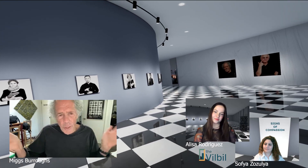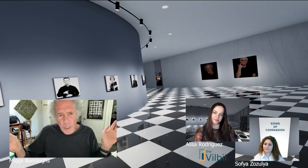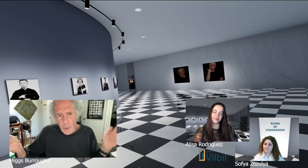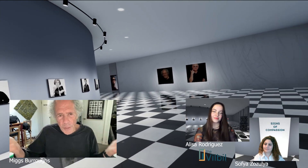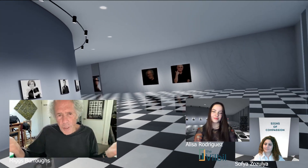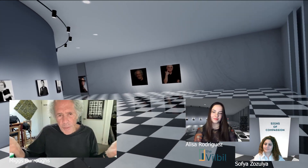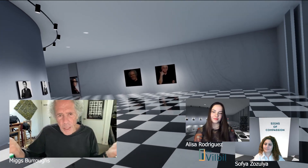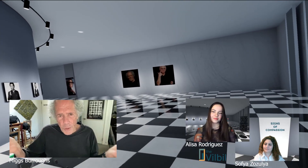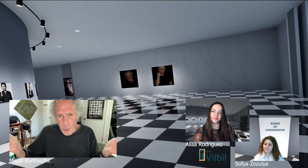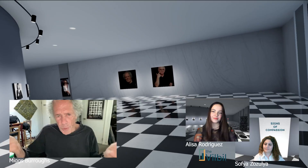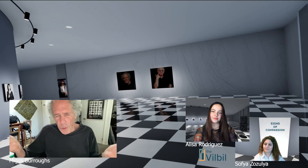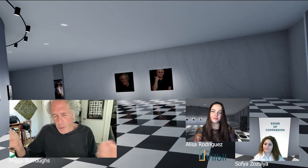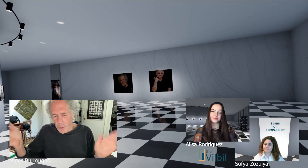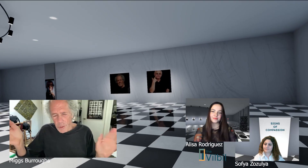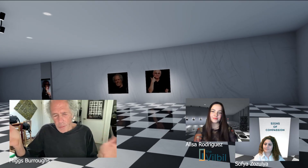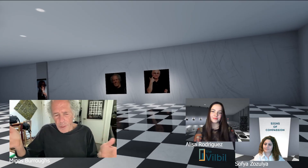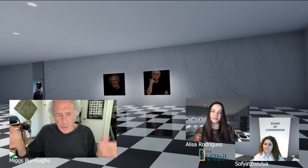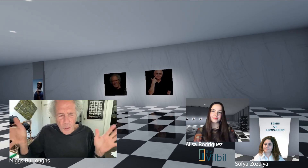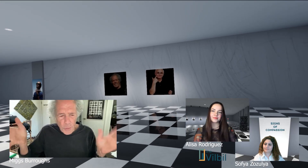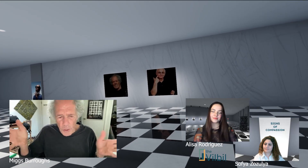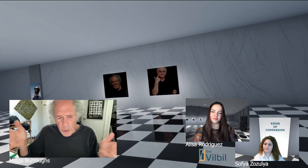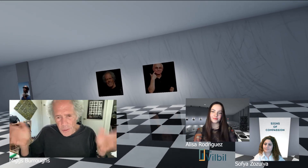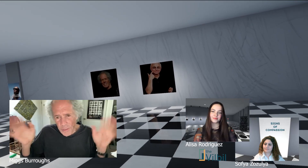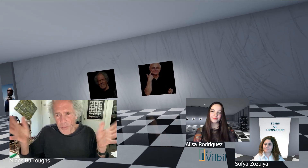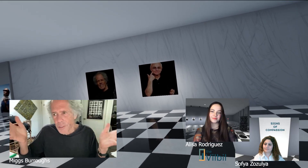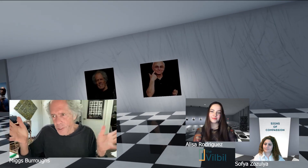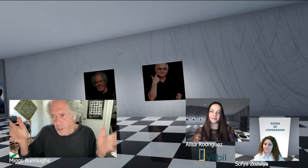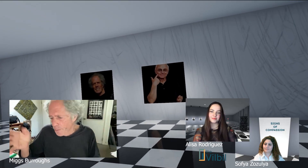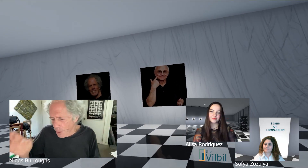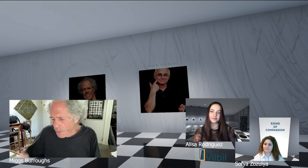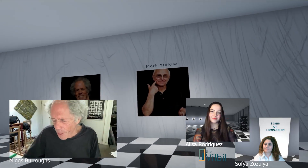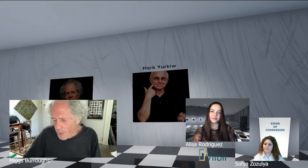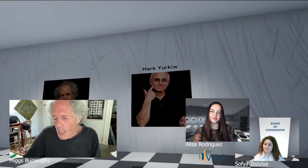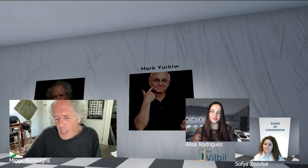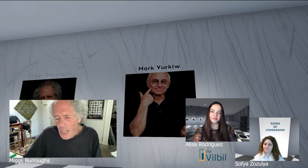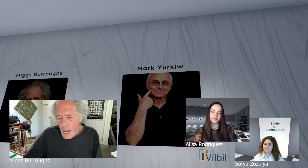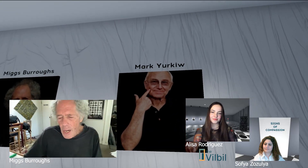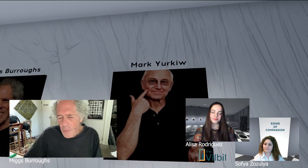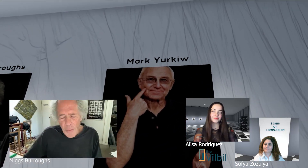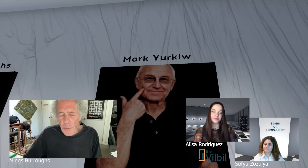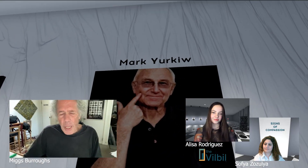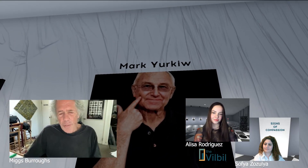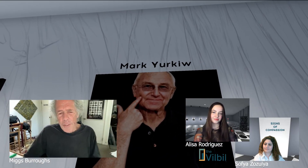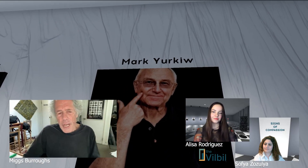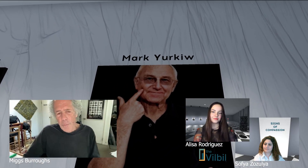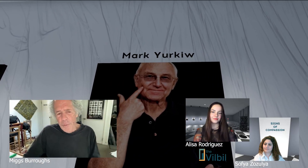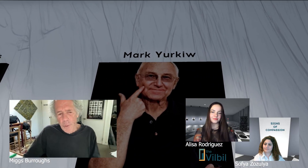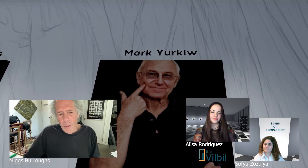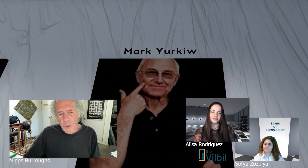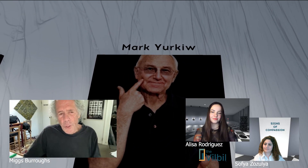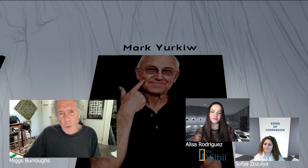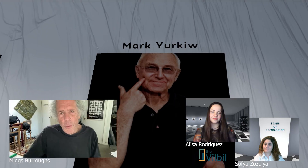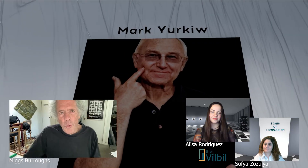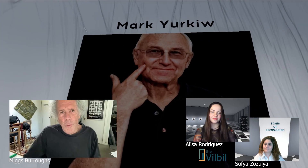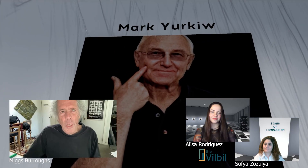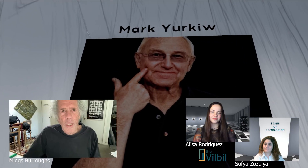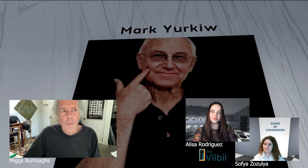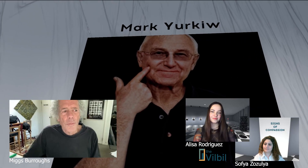like 25,000 people, so it's relatively small. It's a village, but they've never had a flag before. So